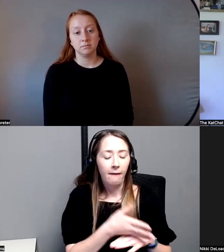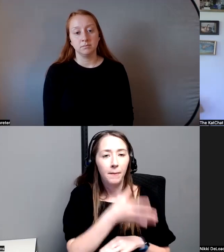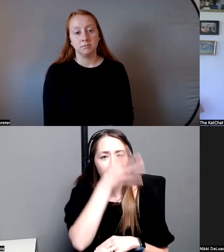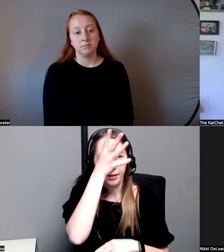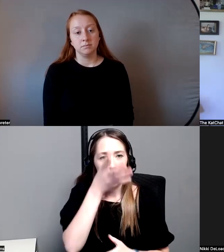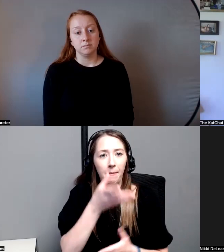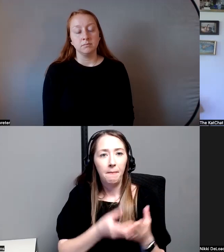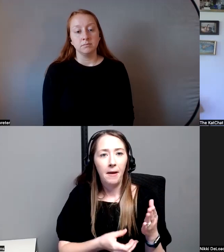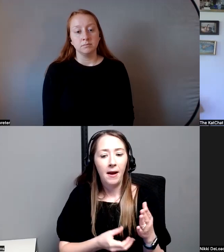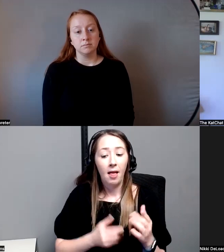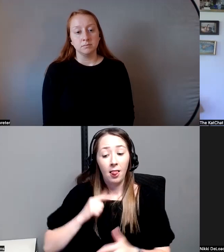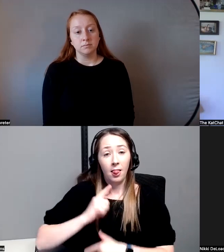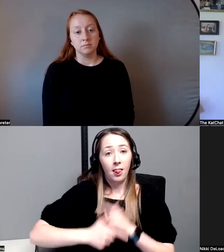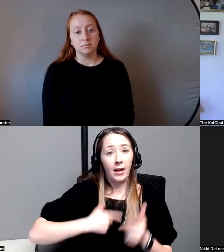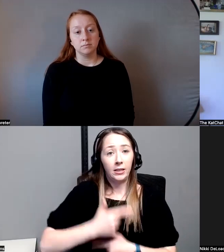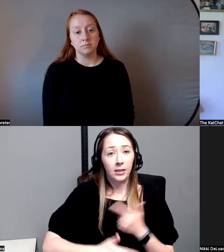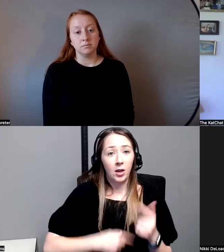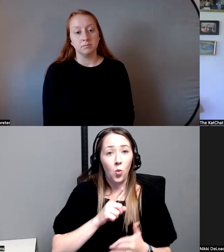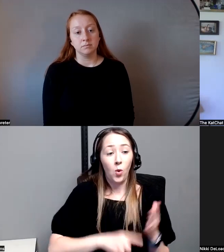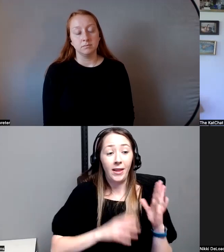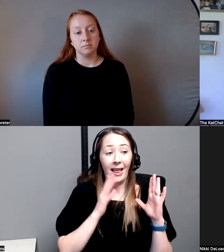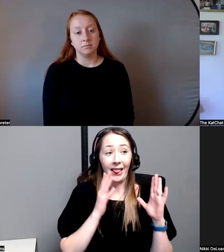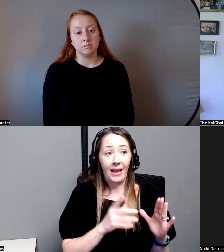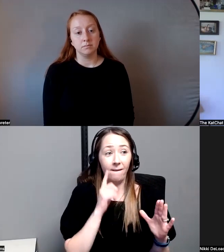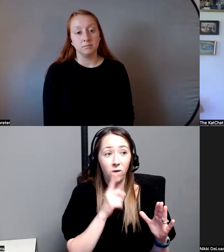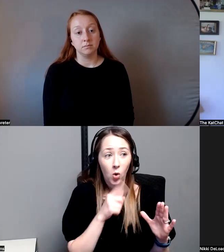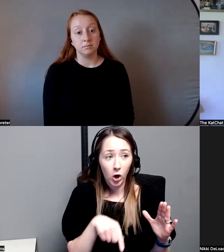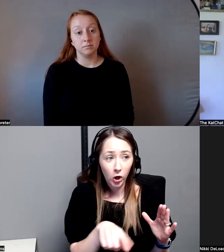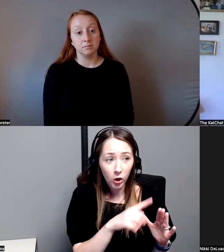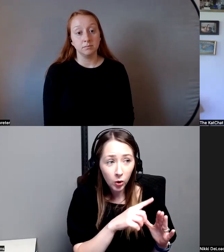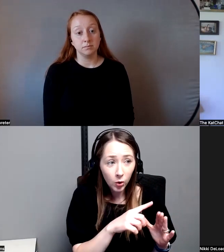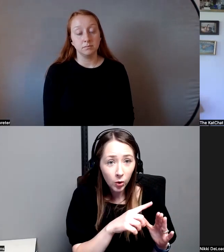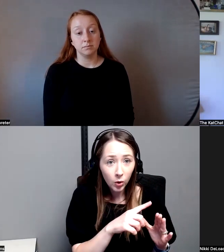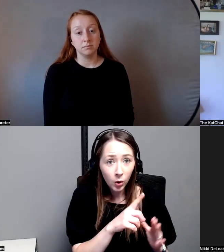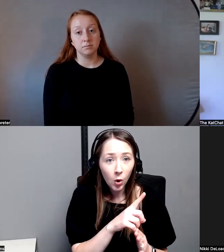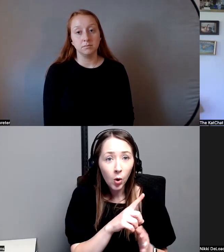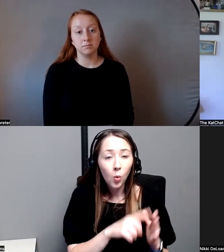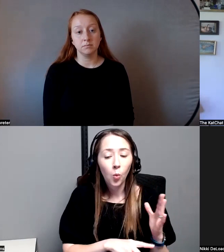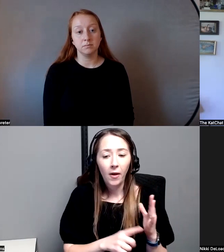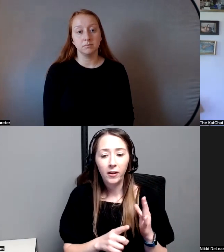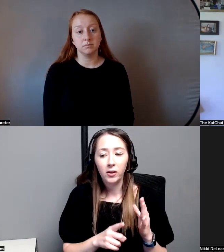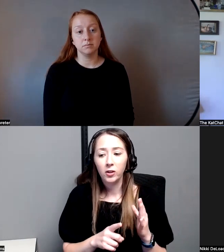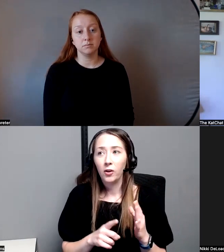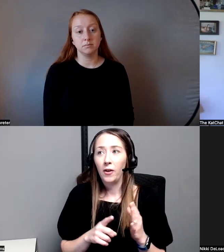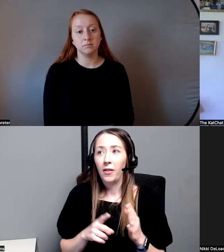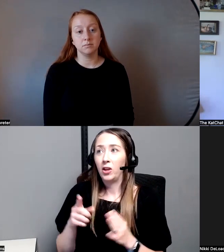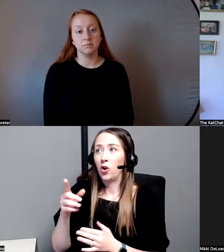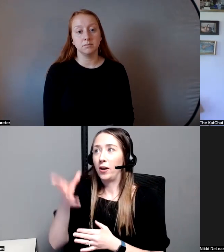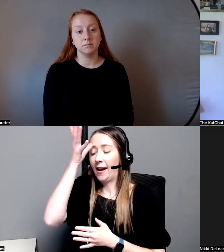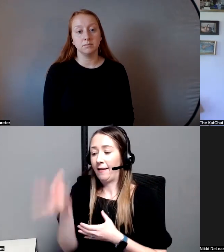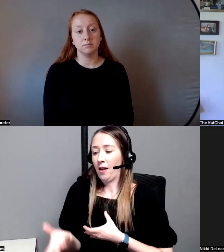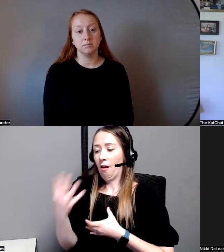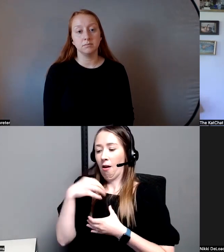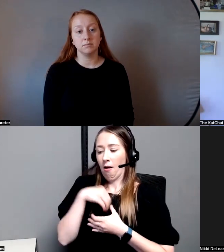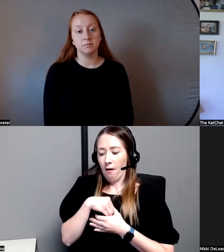passed, legacy is not what they leave for you, it's what they leave inside of you. And it